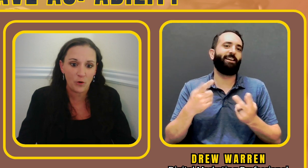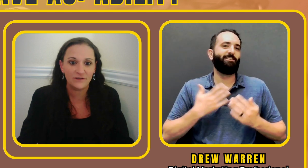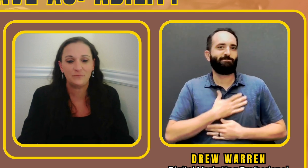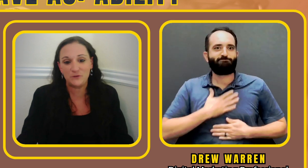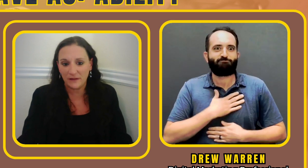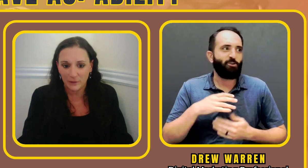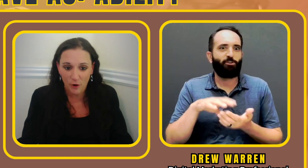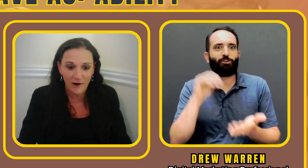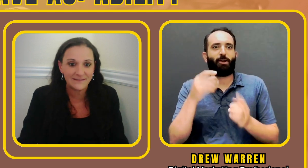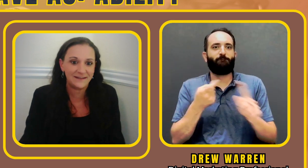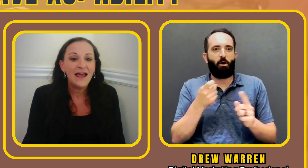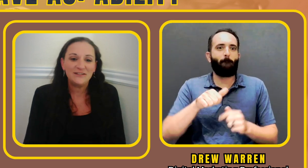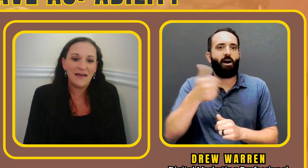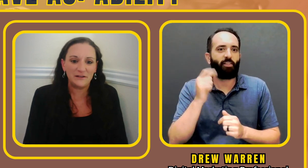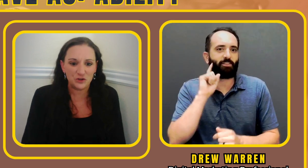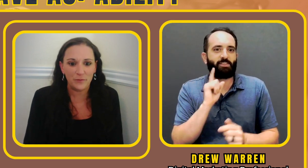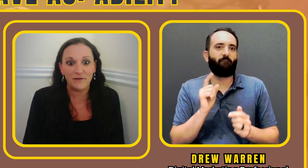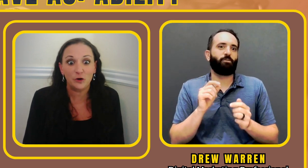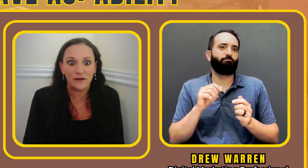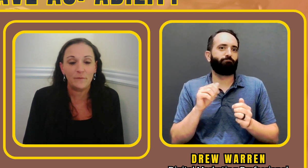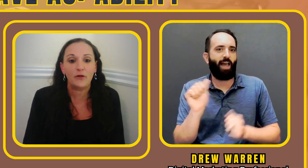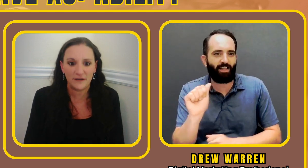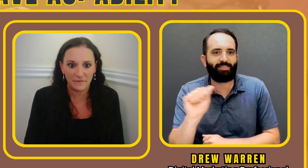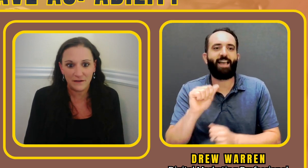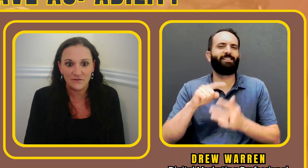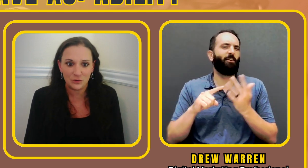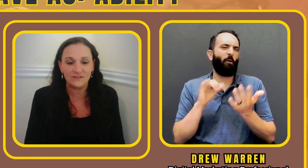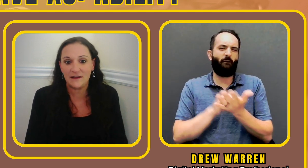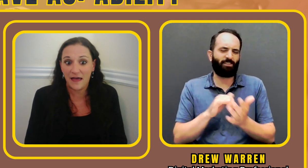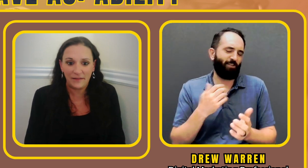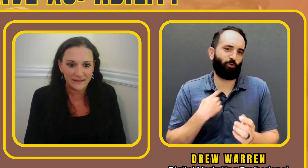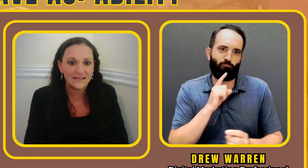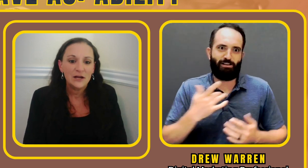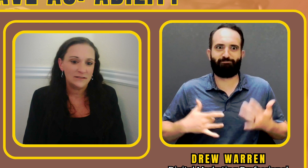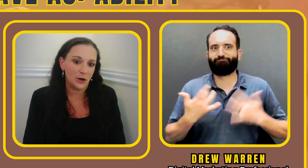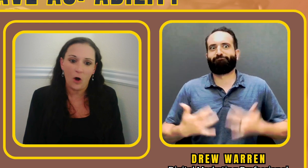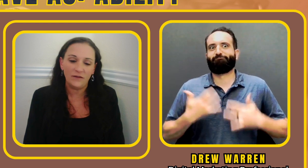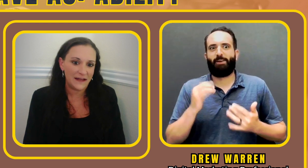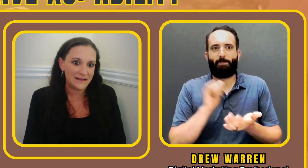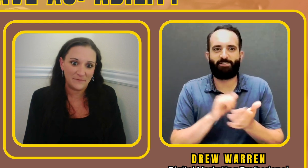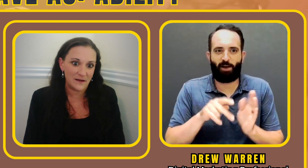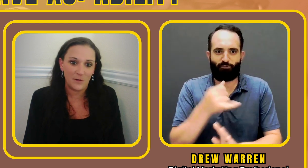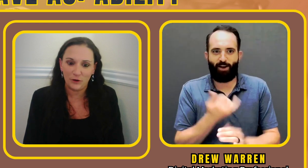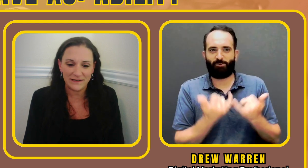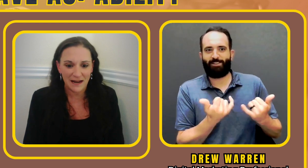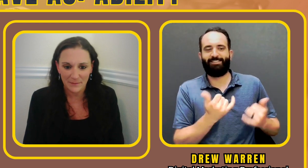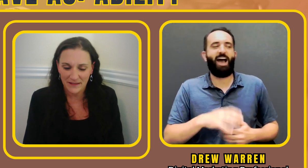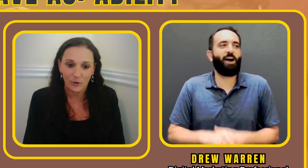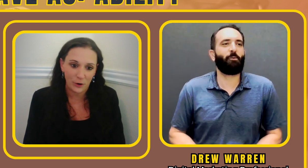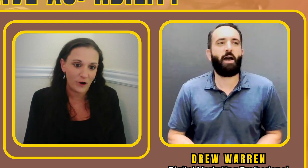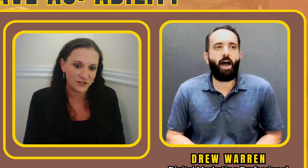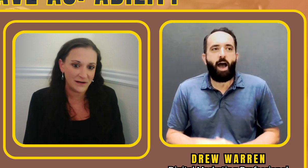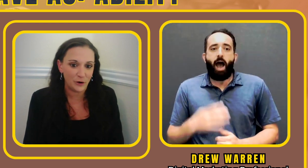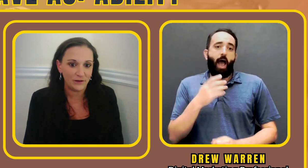to sports, to play lacrosse, and have that enjoyment of learning from other deaf individuals, deaf athletes. So all of that type of stuff. I'm really excited about